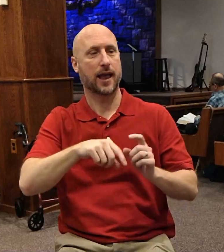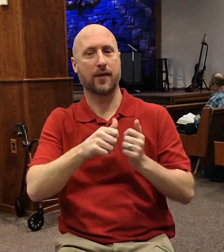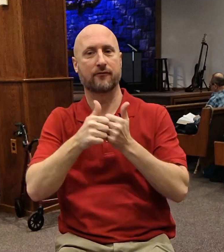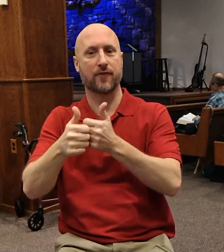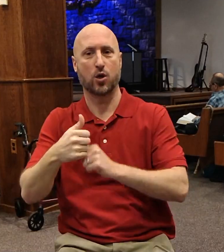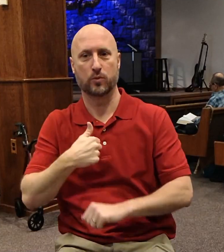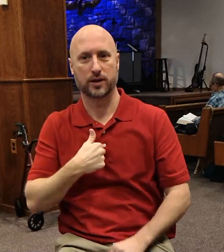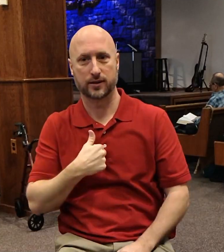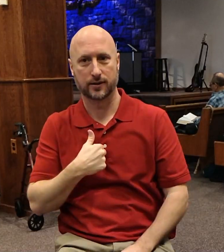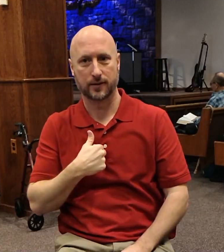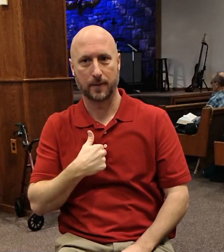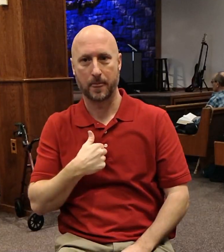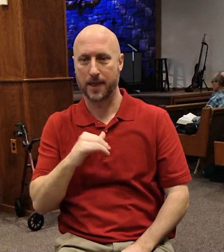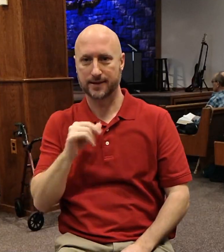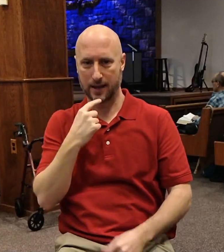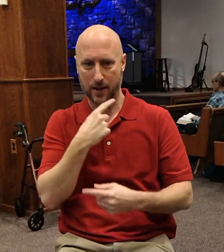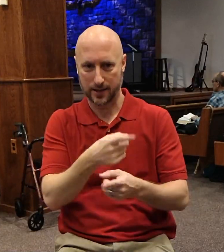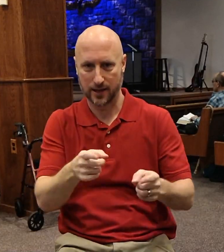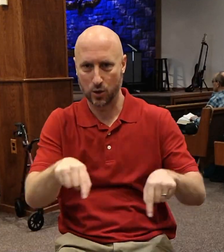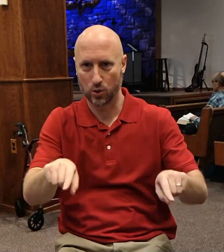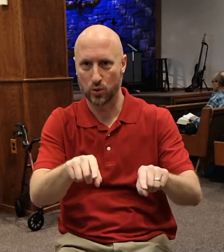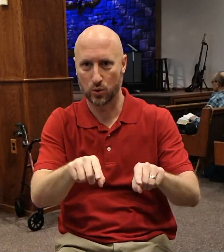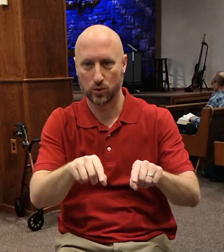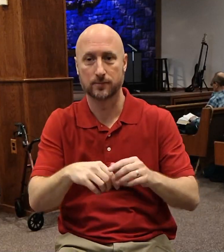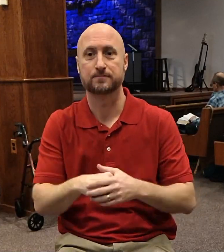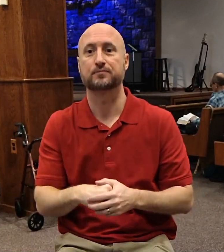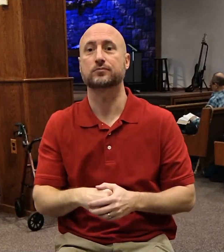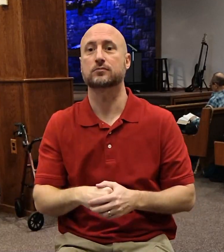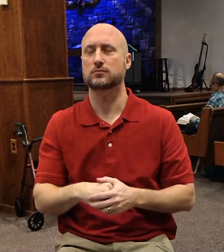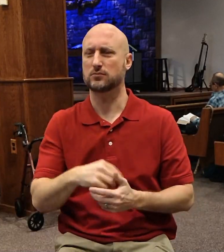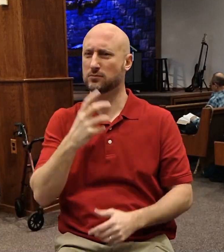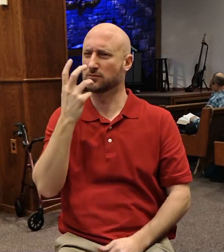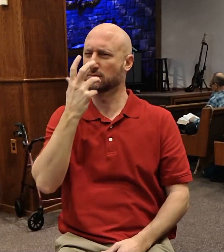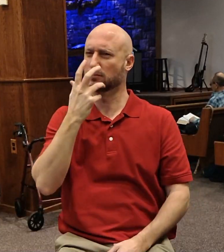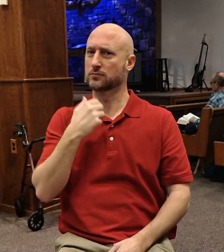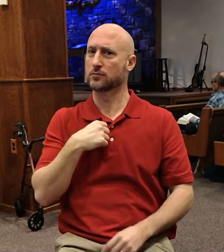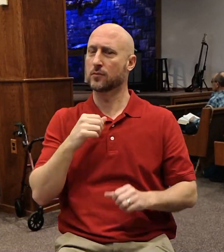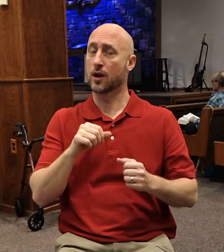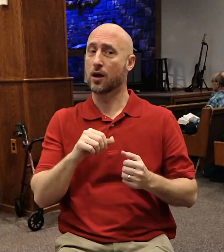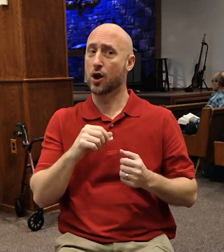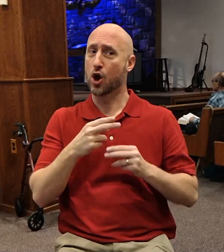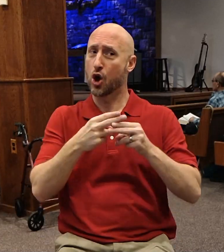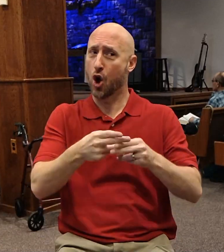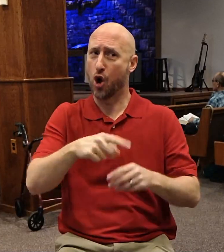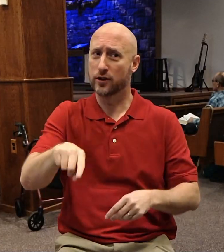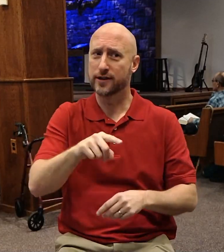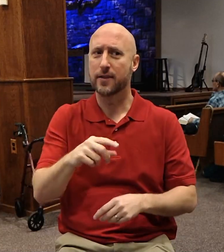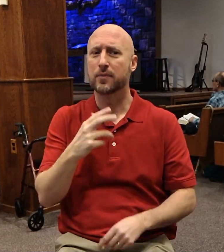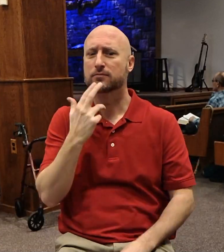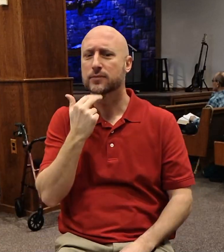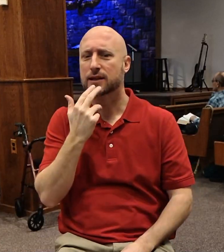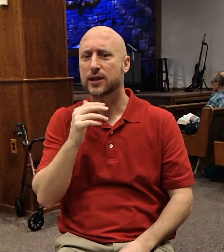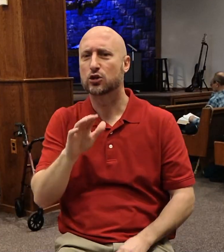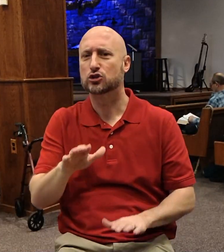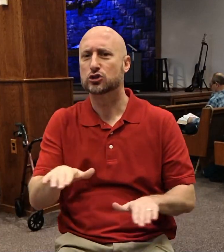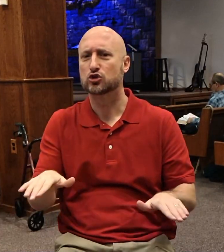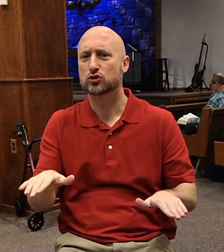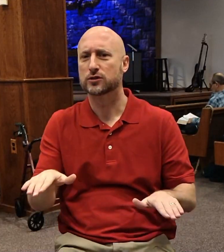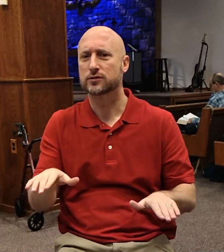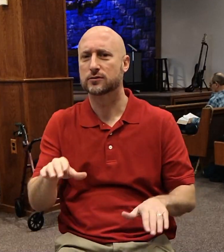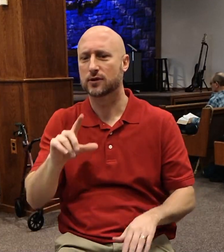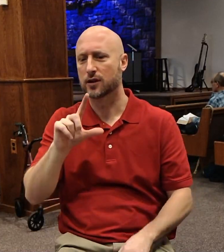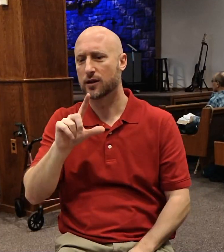verse in the sense that he addresses them as little children. Technia.